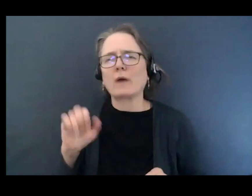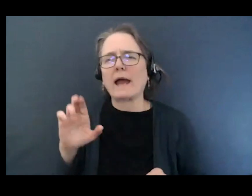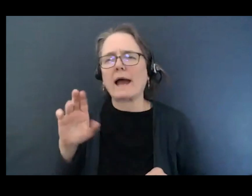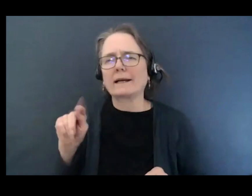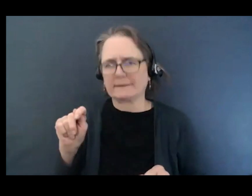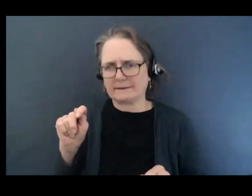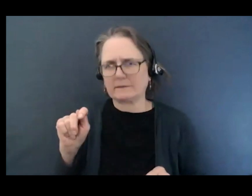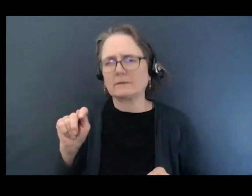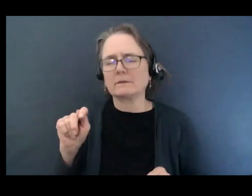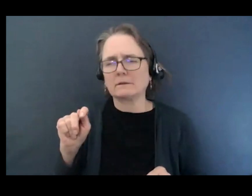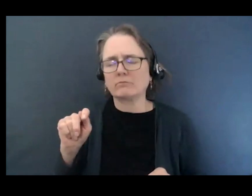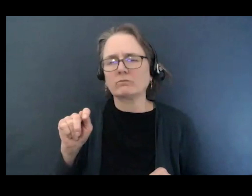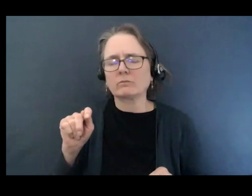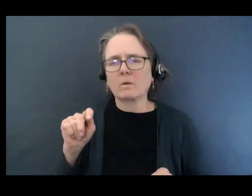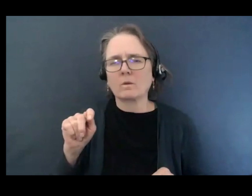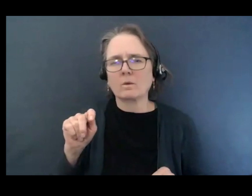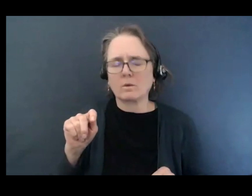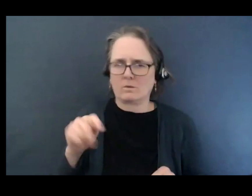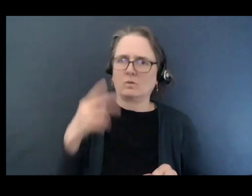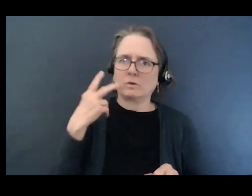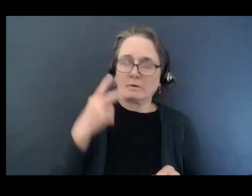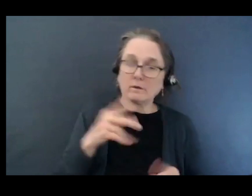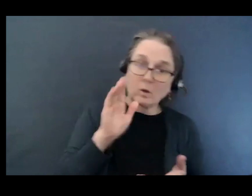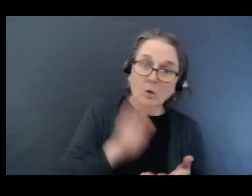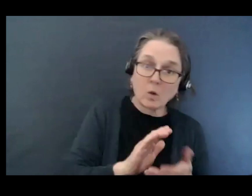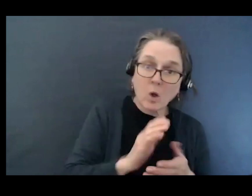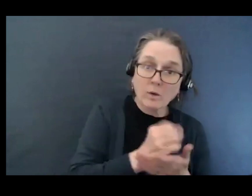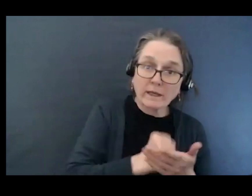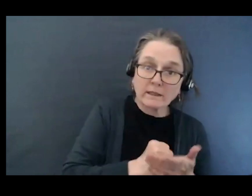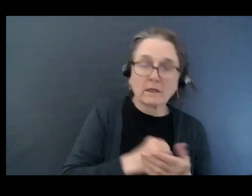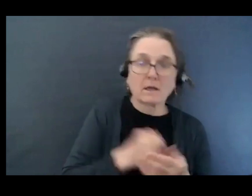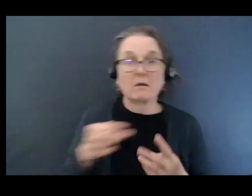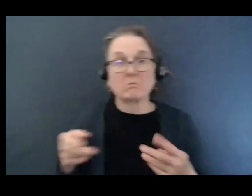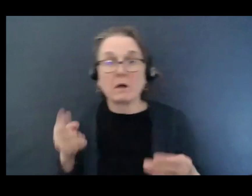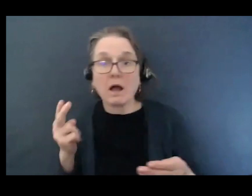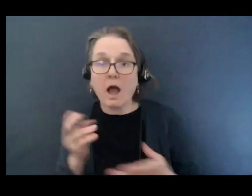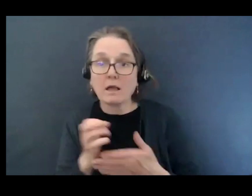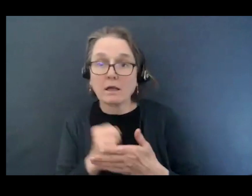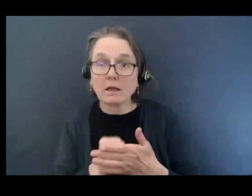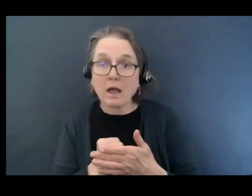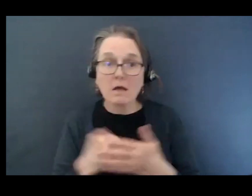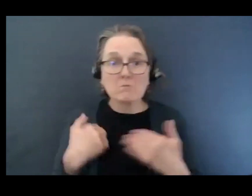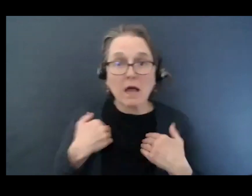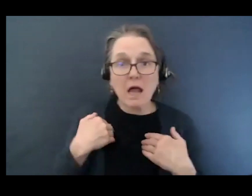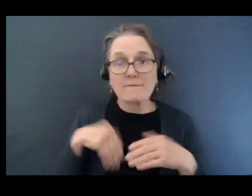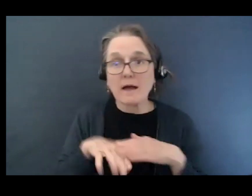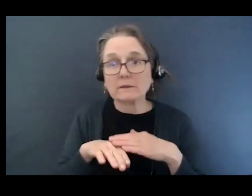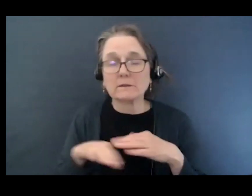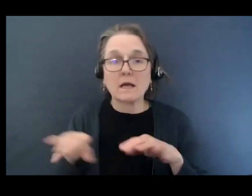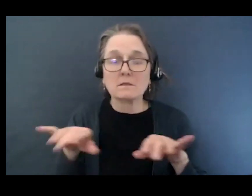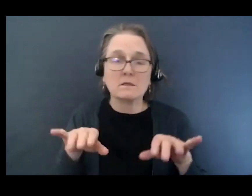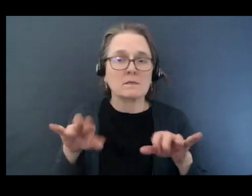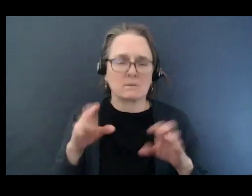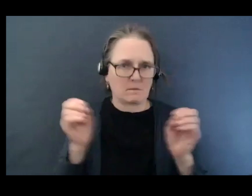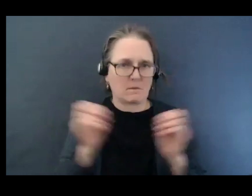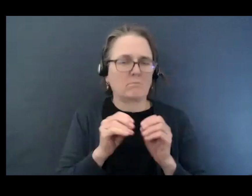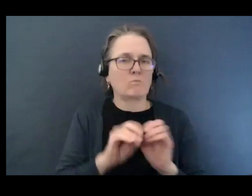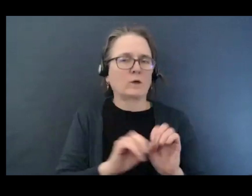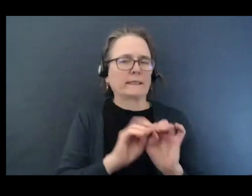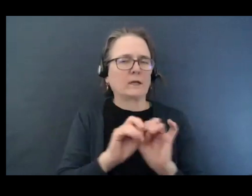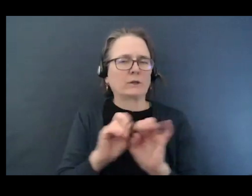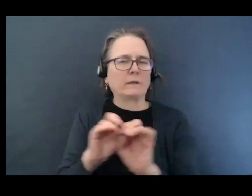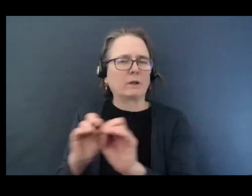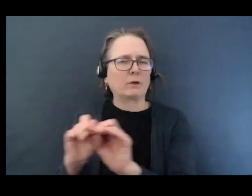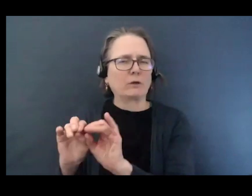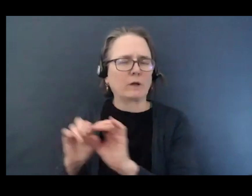industrial warehousing, and all that, to see if people can get from lower income neighborhoods or minority neighborhoods